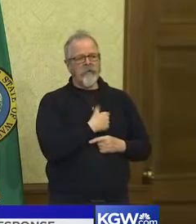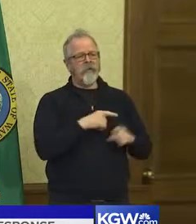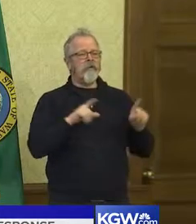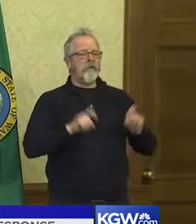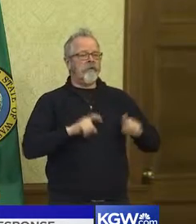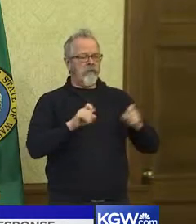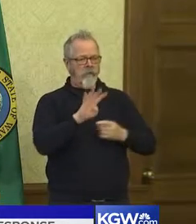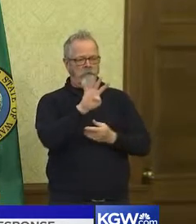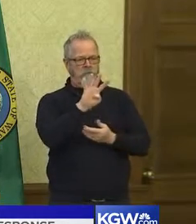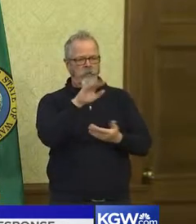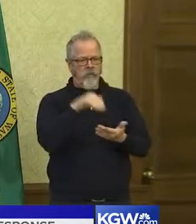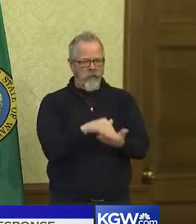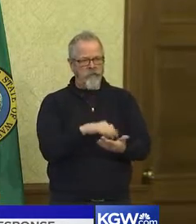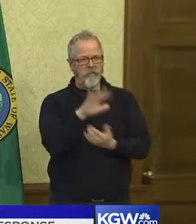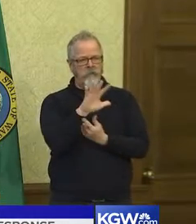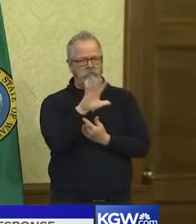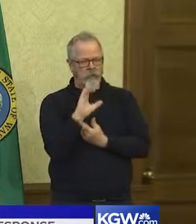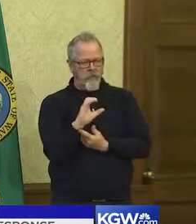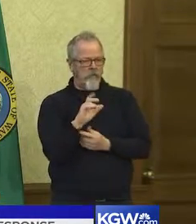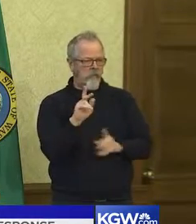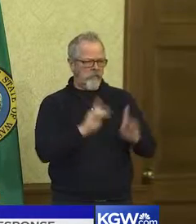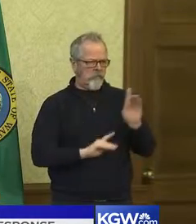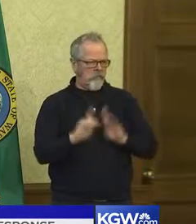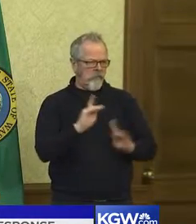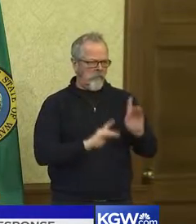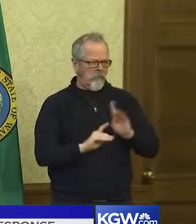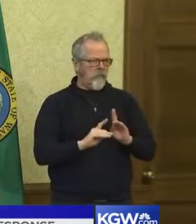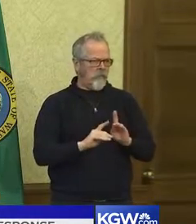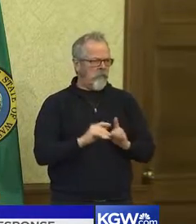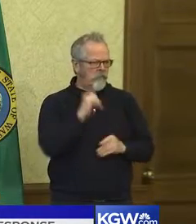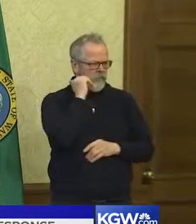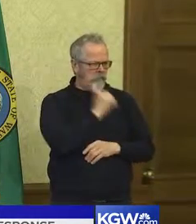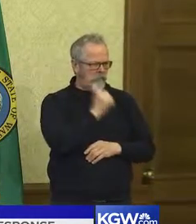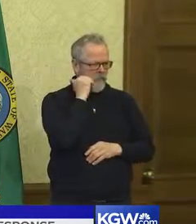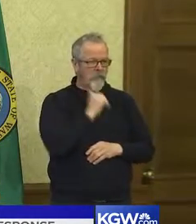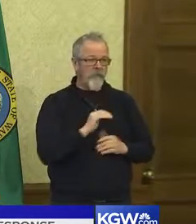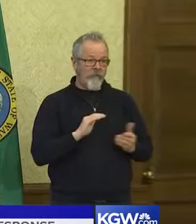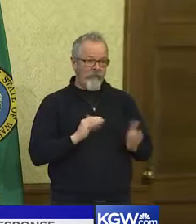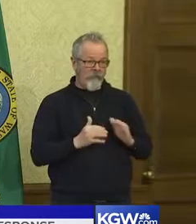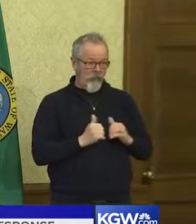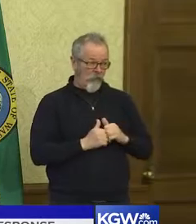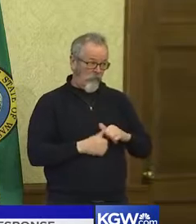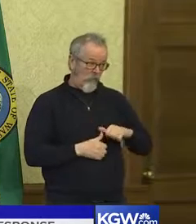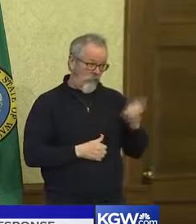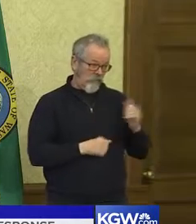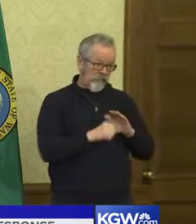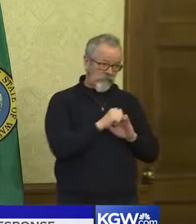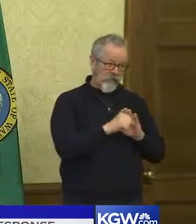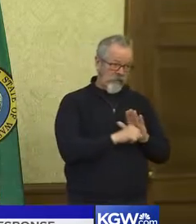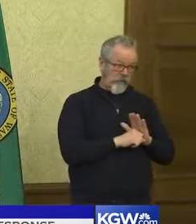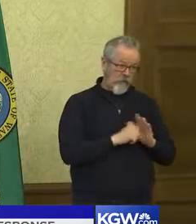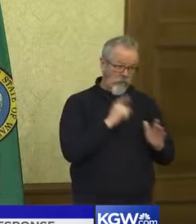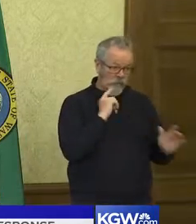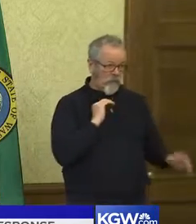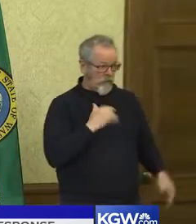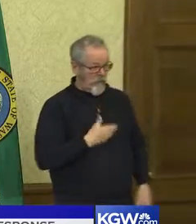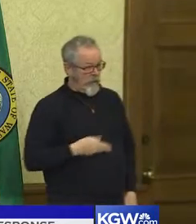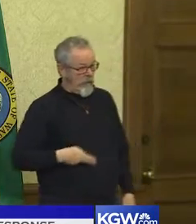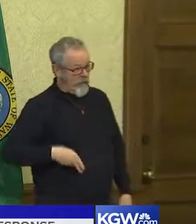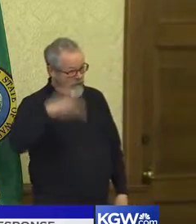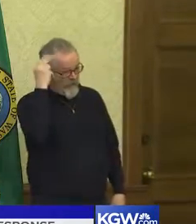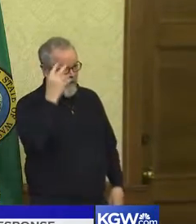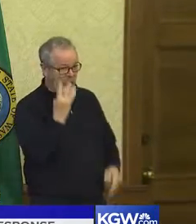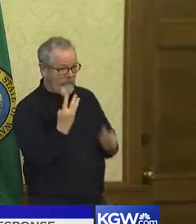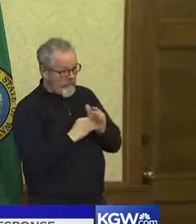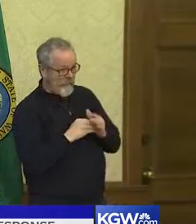not enough. We're still evaluating that question to come up with an exact number, but one of the early numbers that we talked about